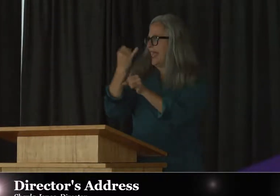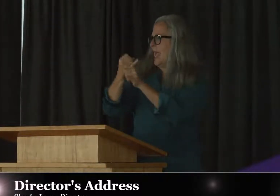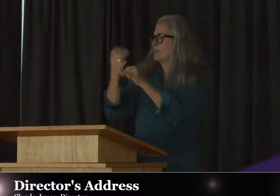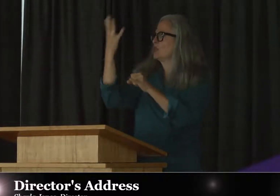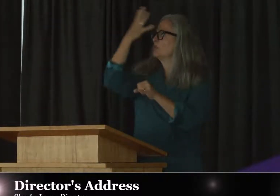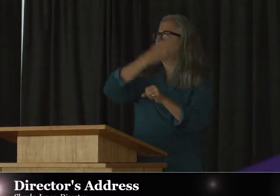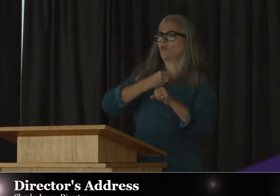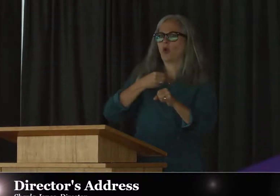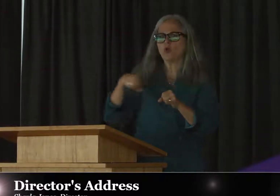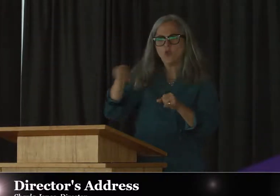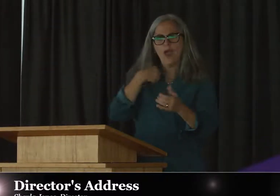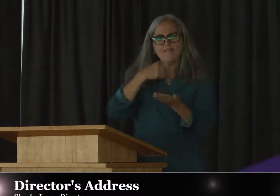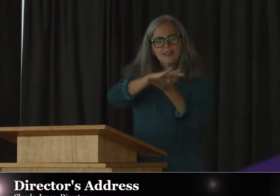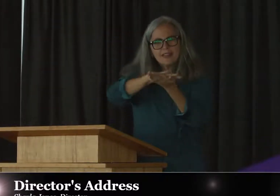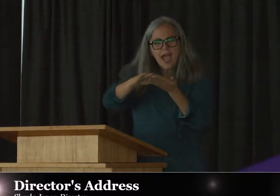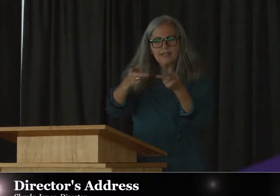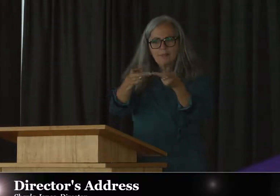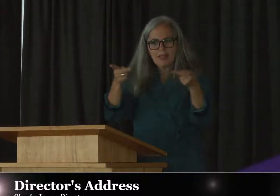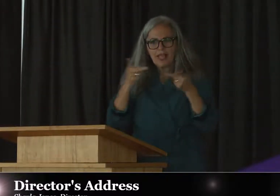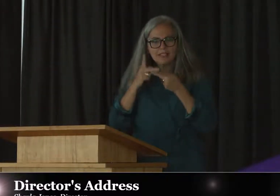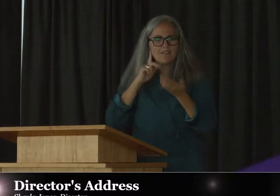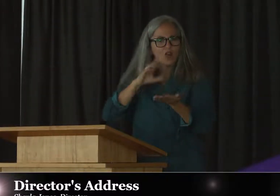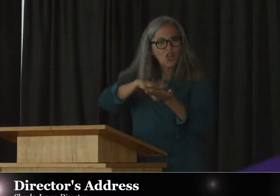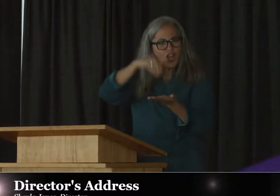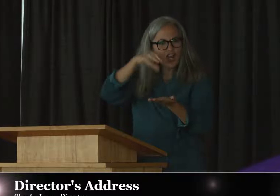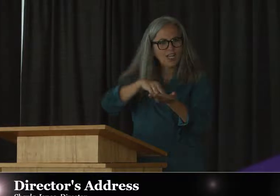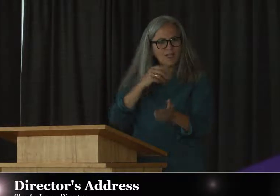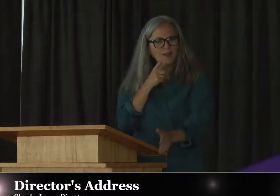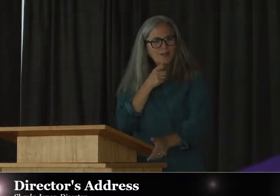Who mows the lawns on the grounds? Who did all the work, all the